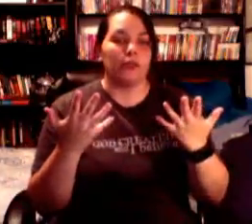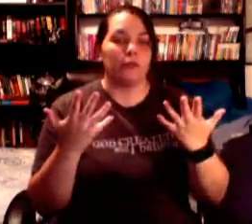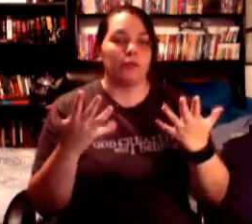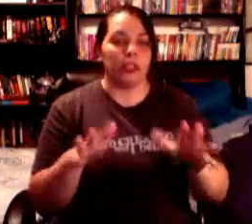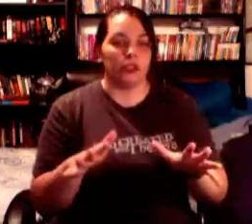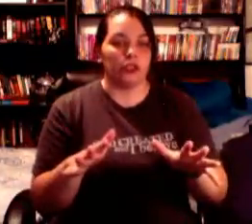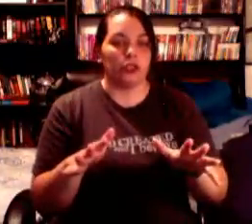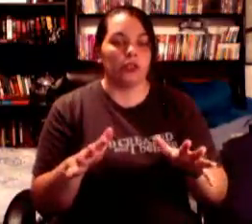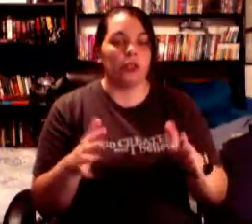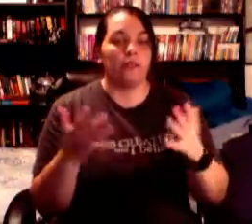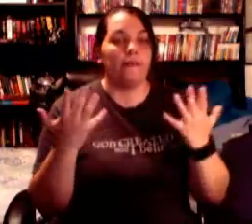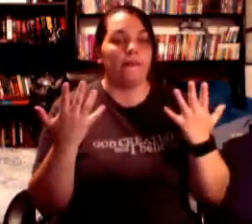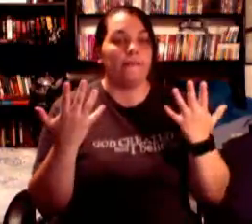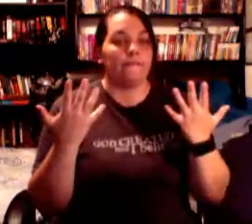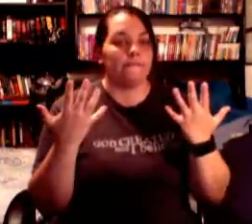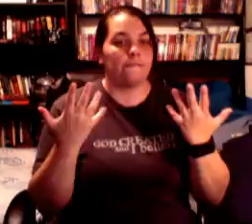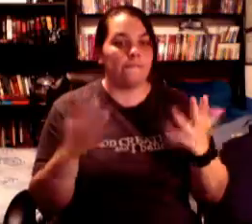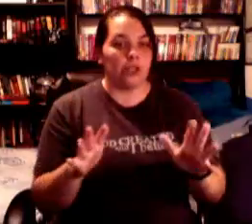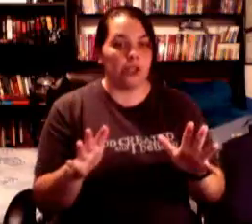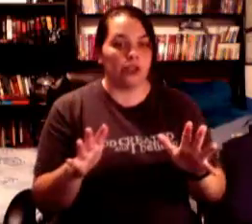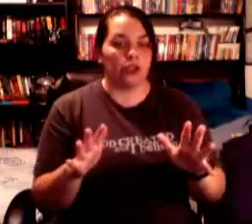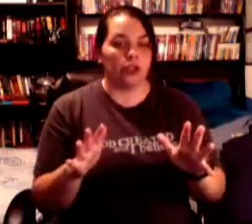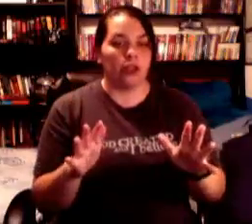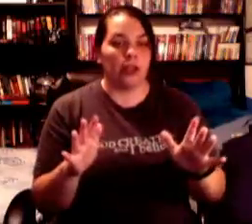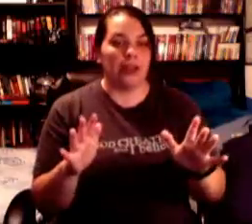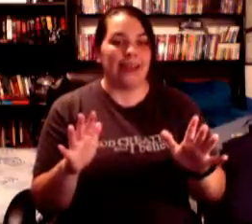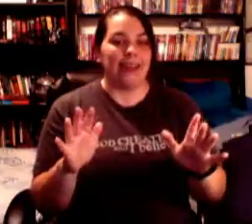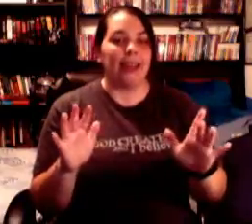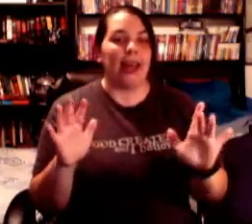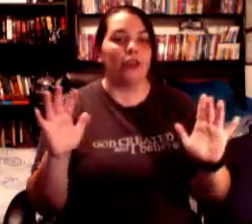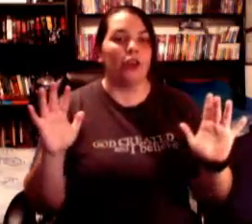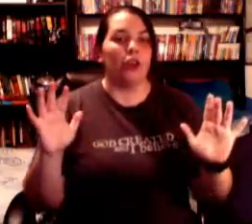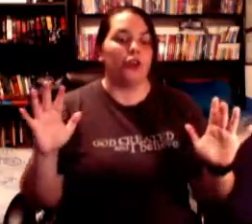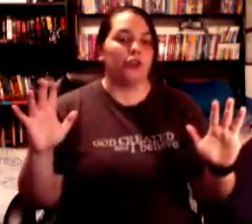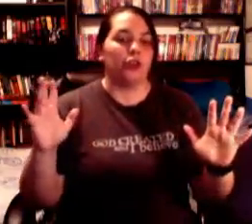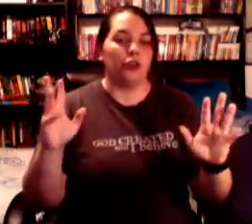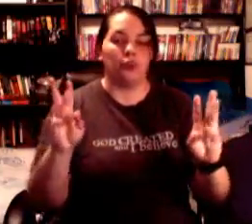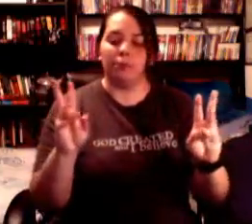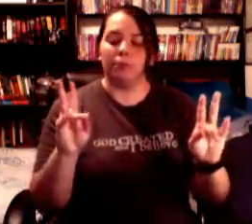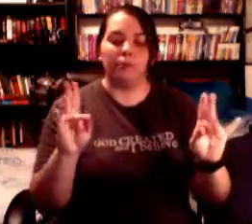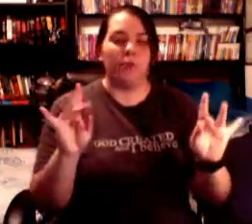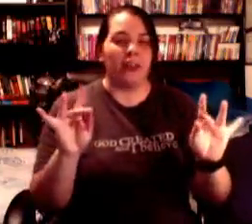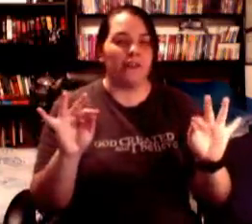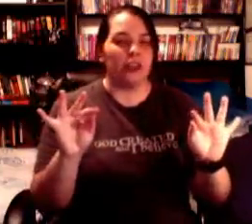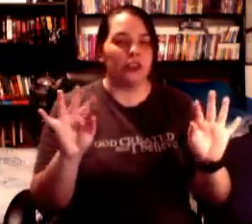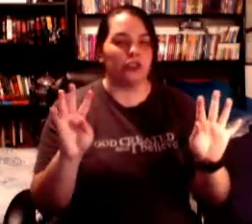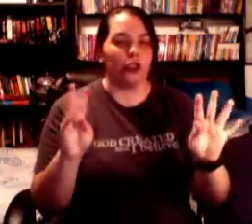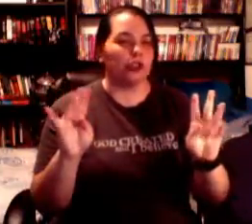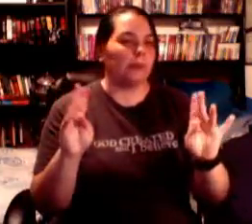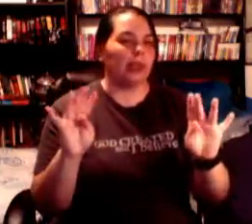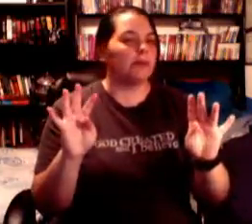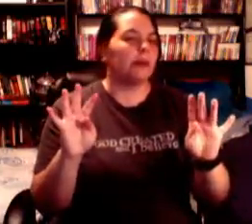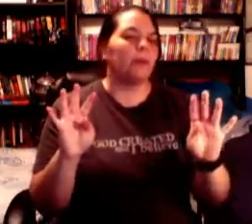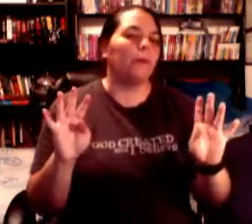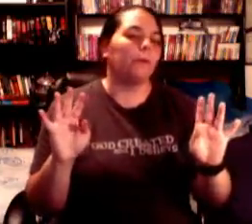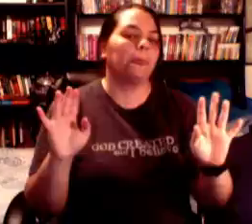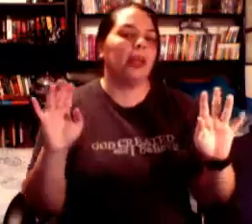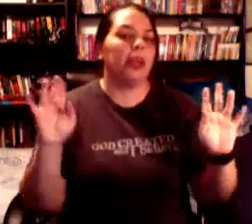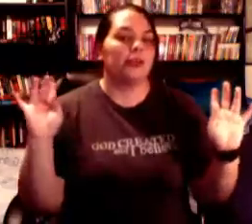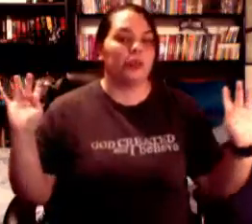for finish. Finish. Gather. So your fingers are going to be like people. So they're